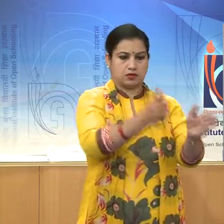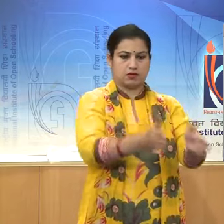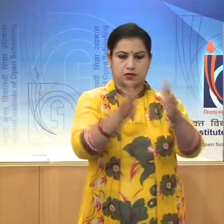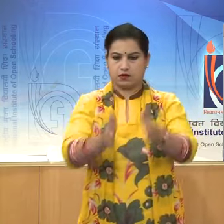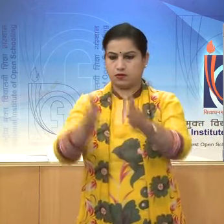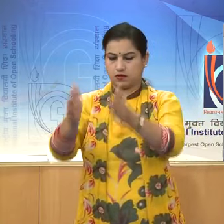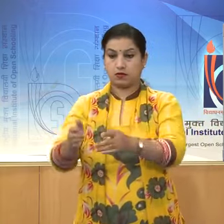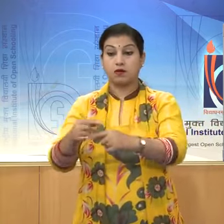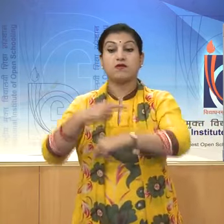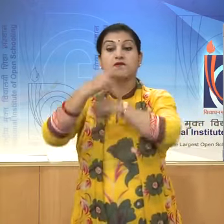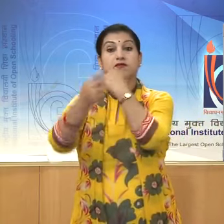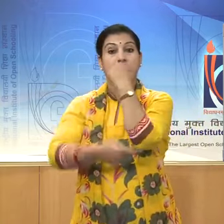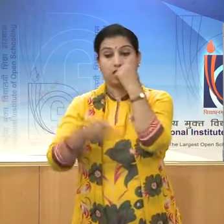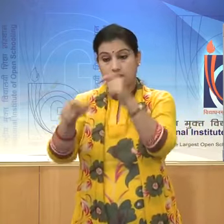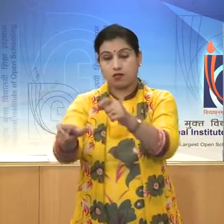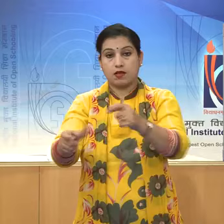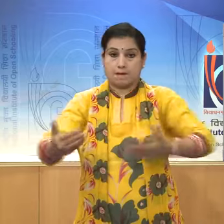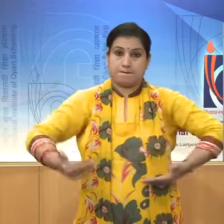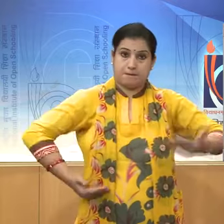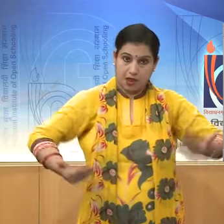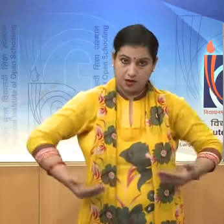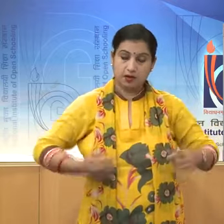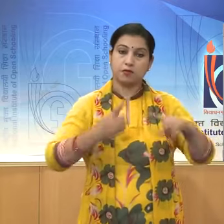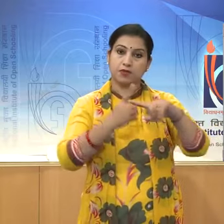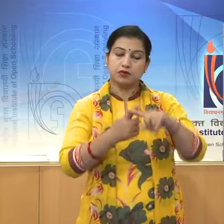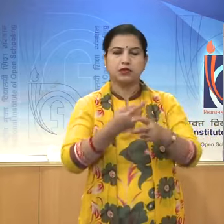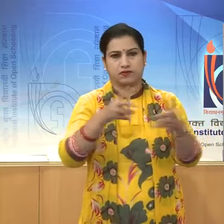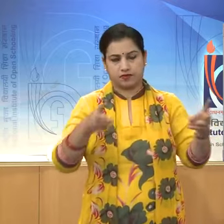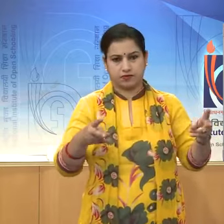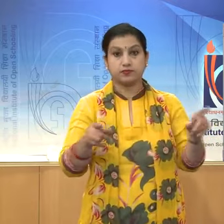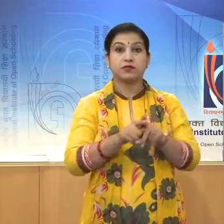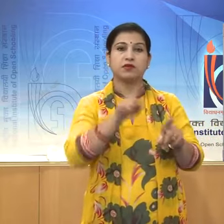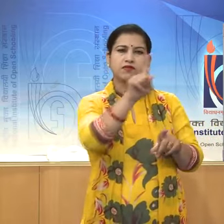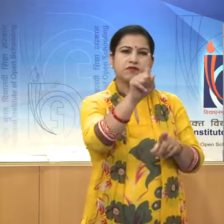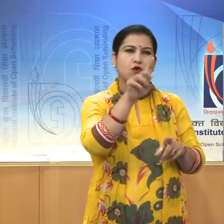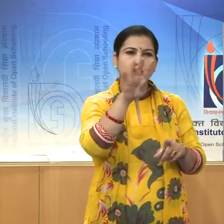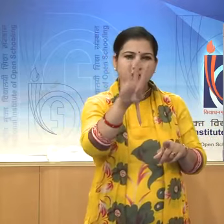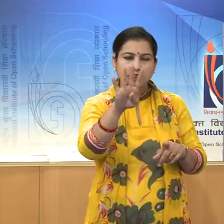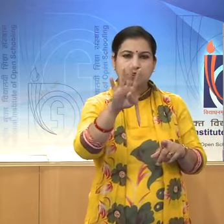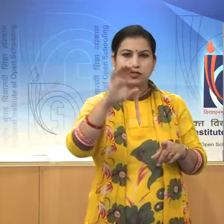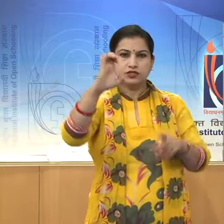to Mannerism and Baroque. Though 14th century Renaissance